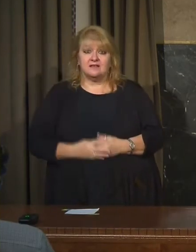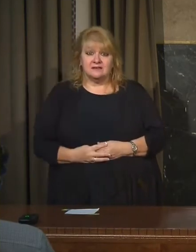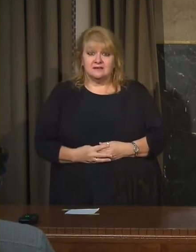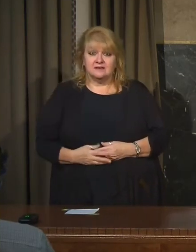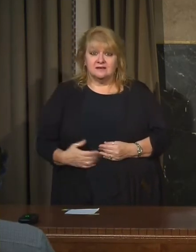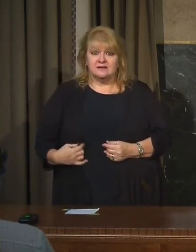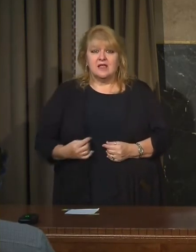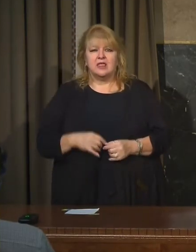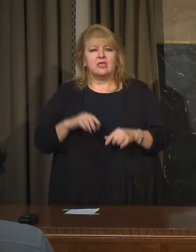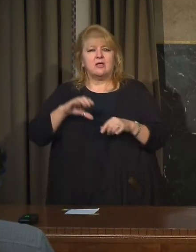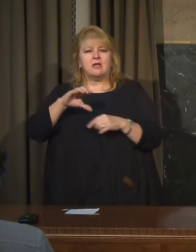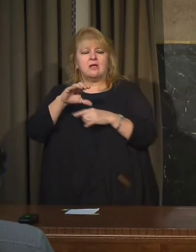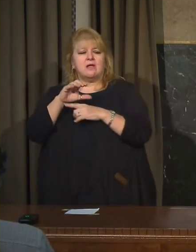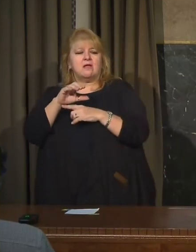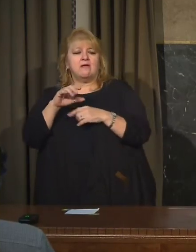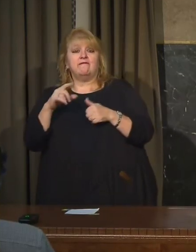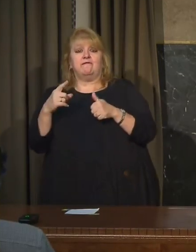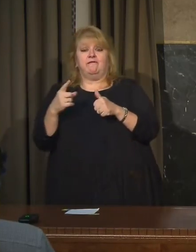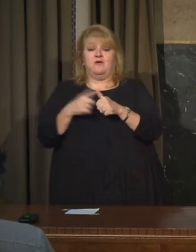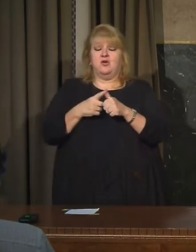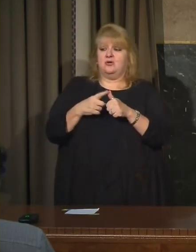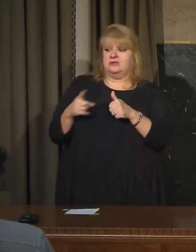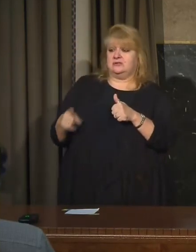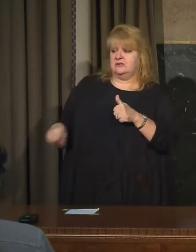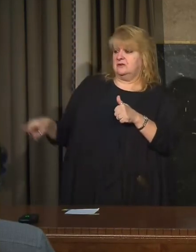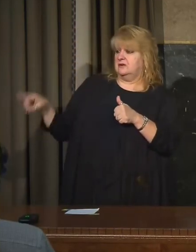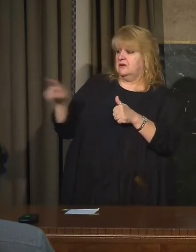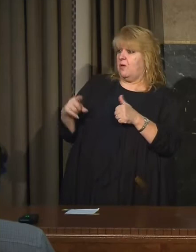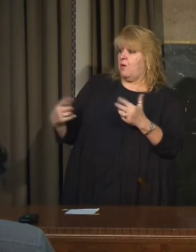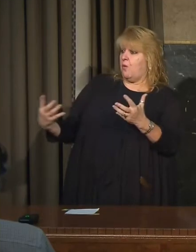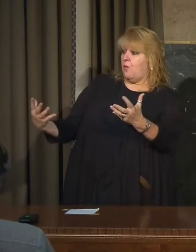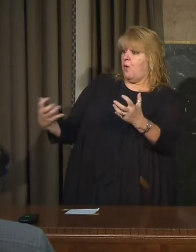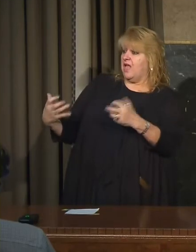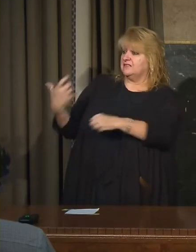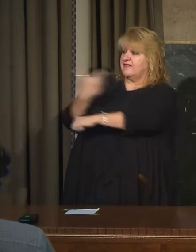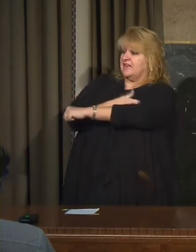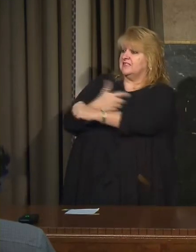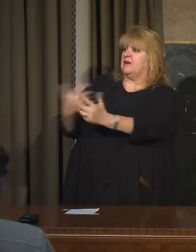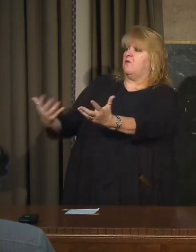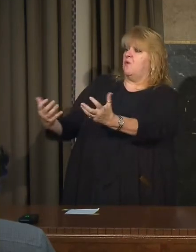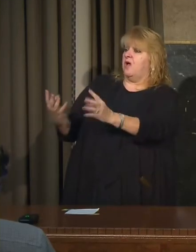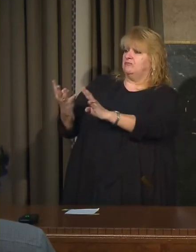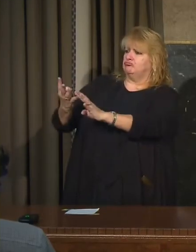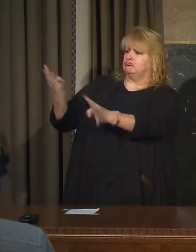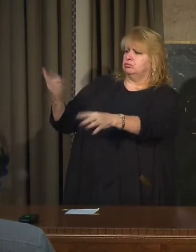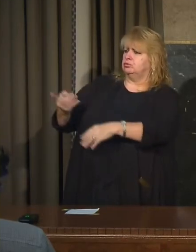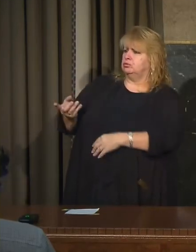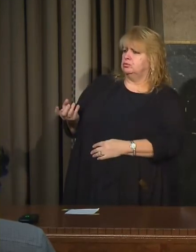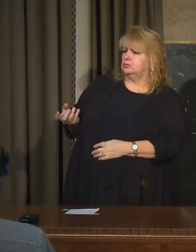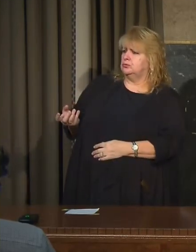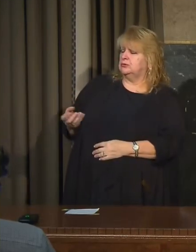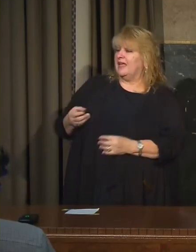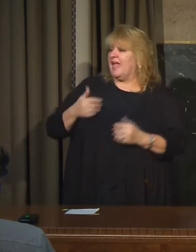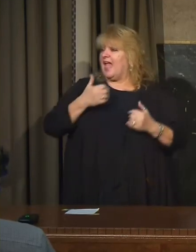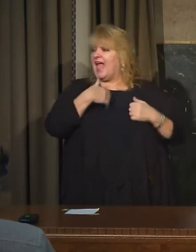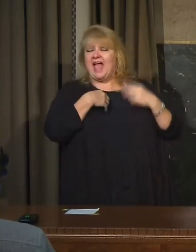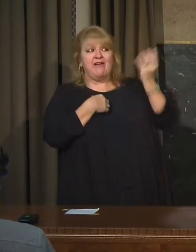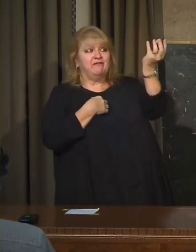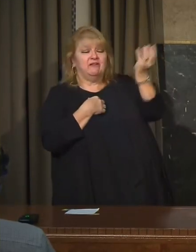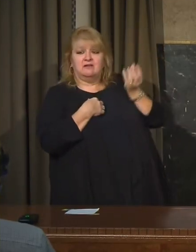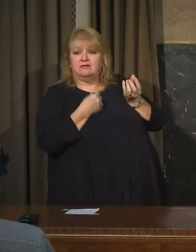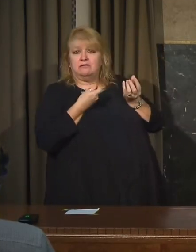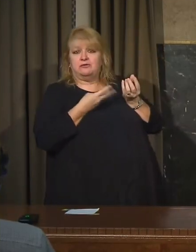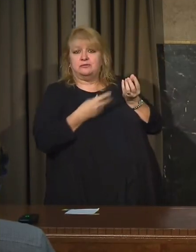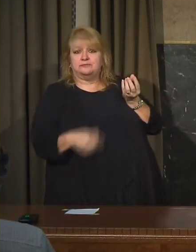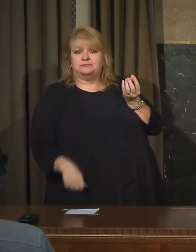hand, demand far exceeds supply right now. On the other hand,